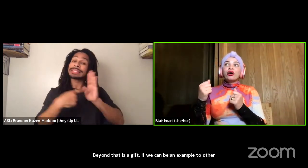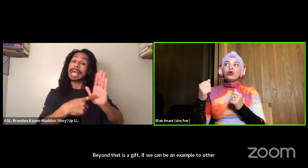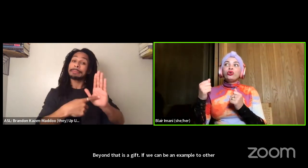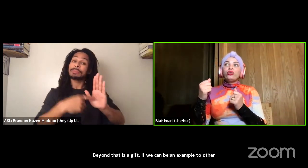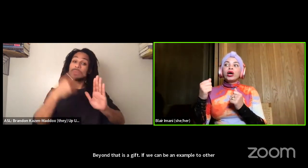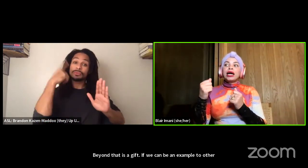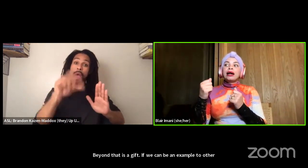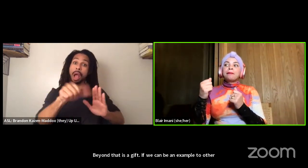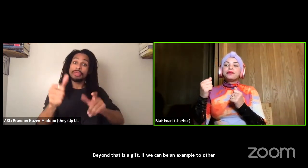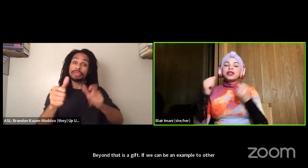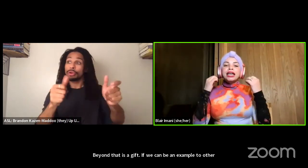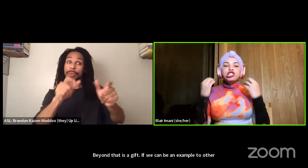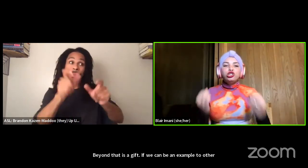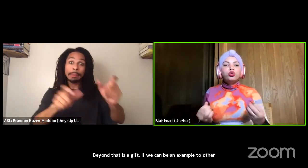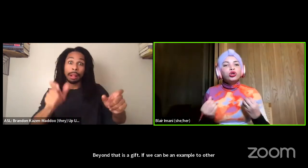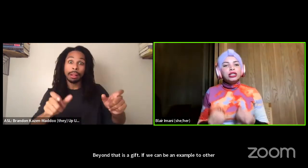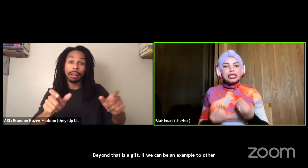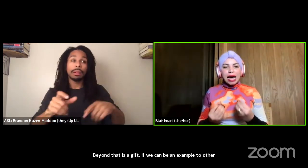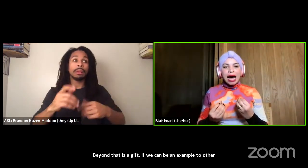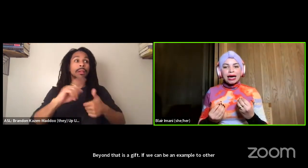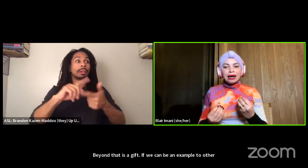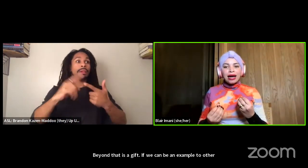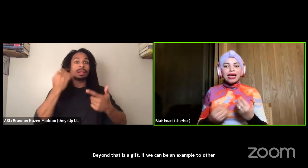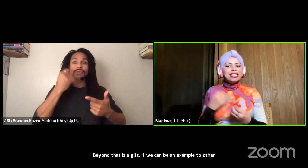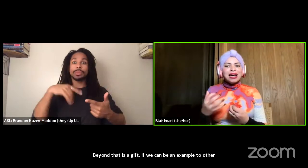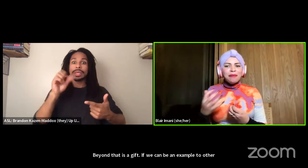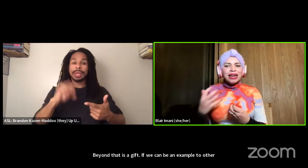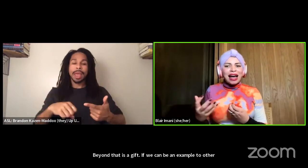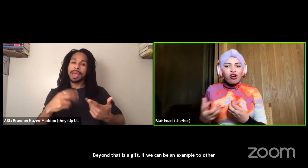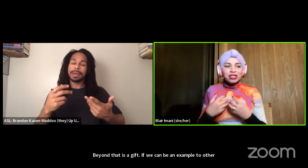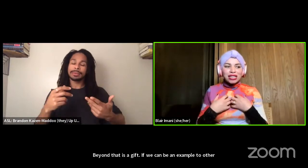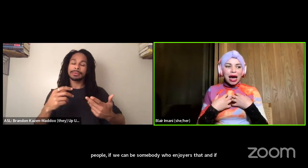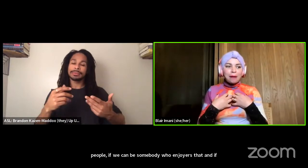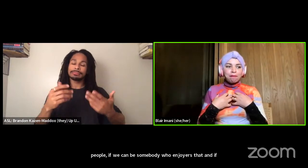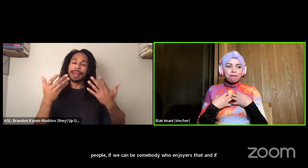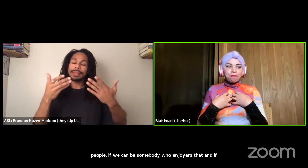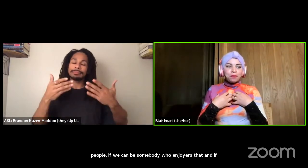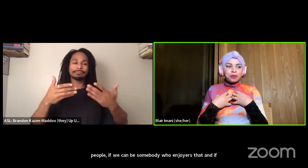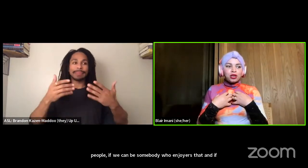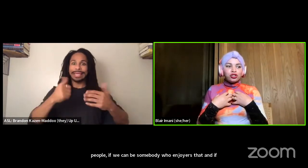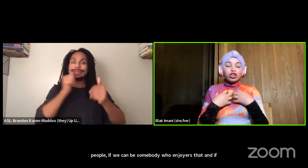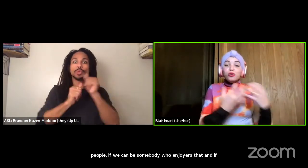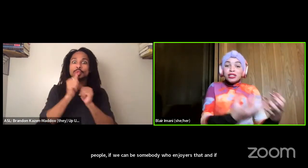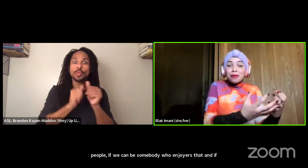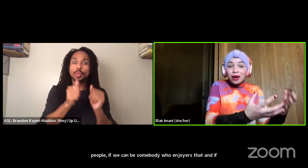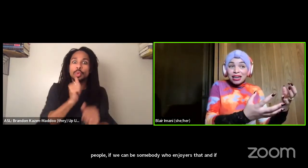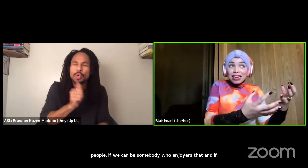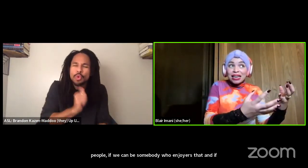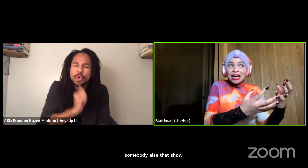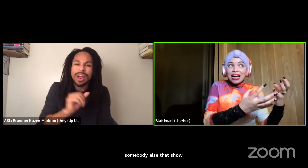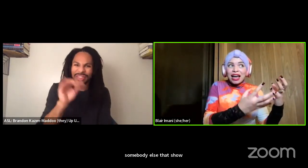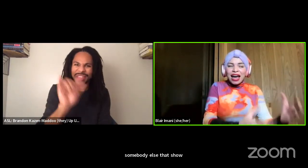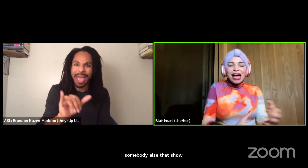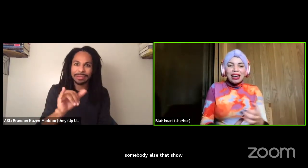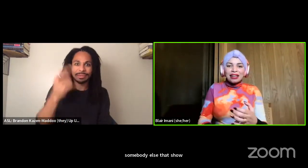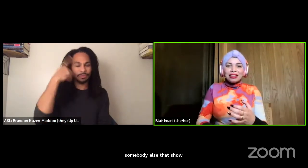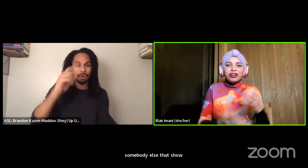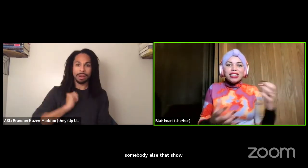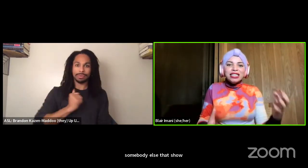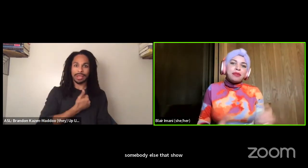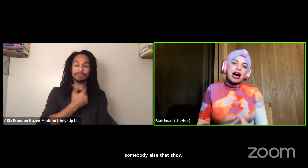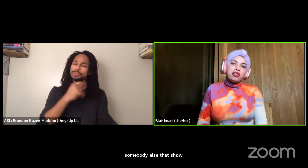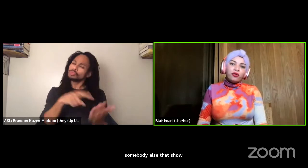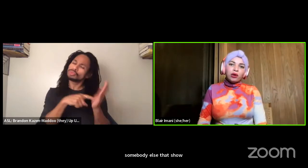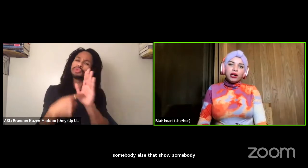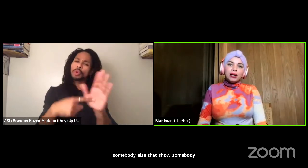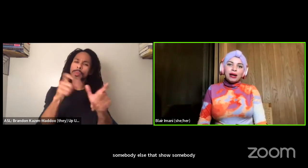somebody who endures that and is somebody else that shows somebody, hey,